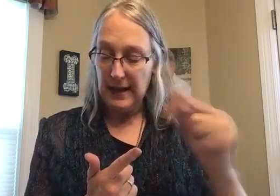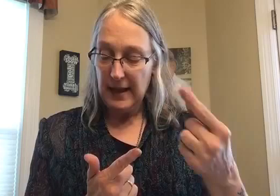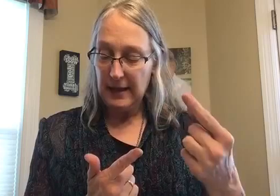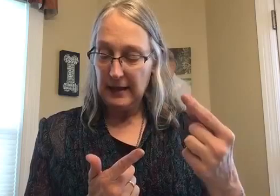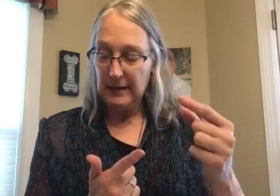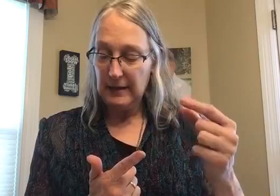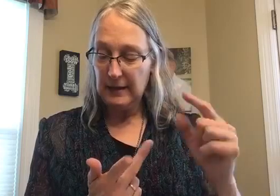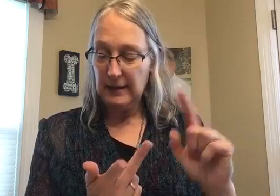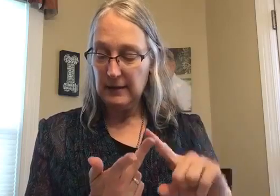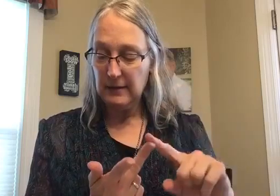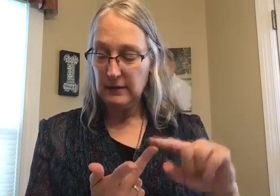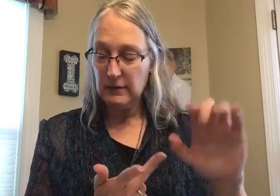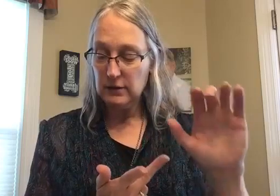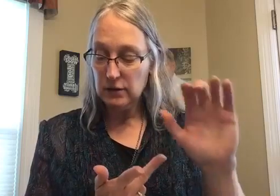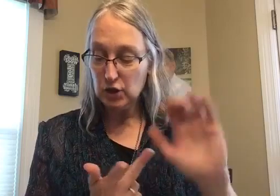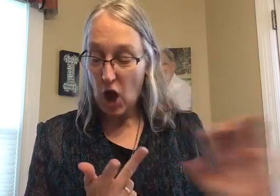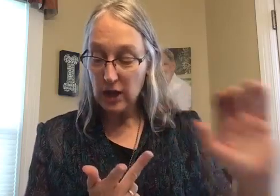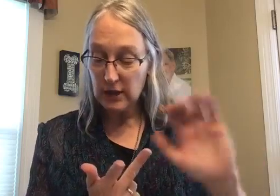ylang, chocolate,